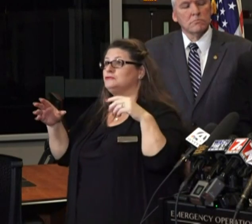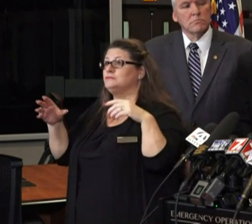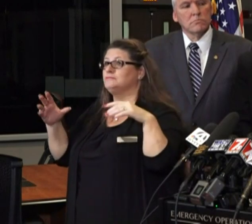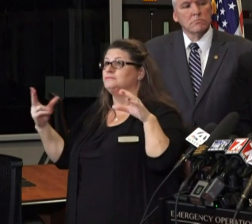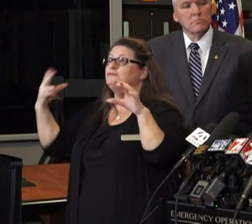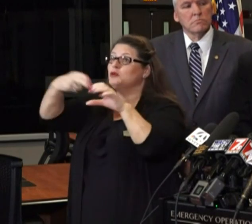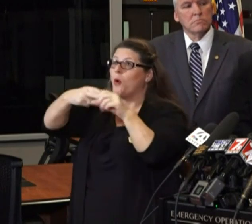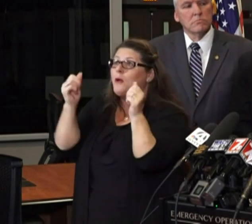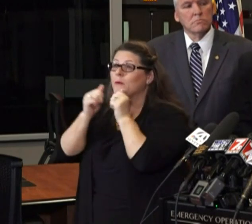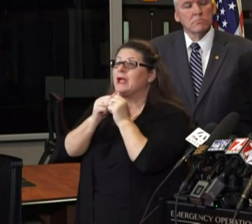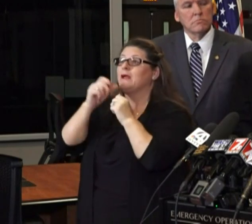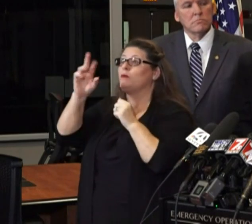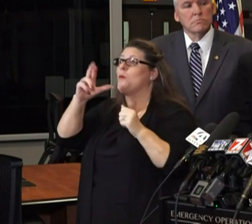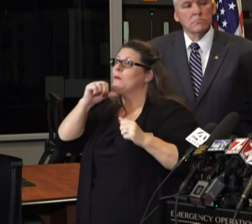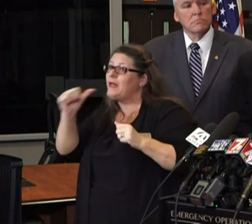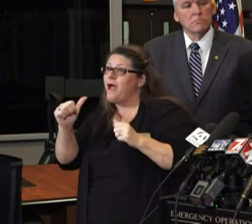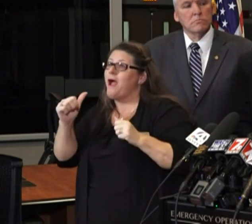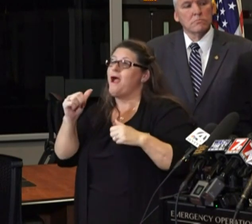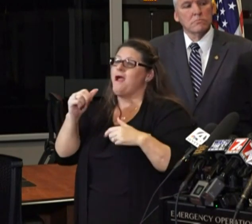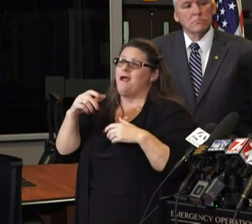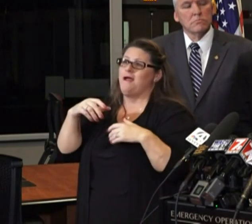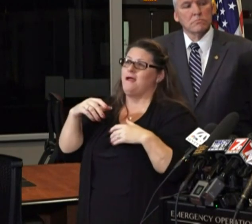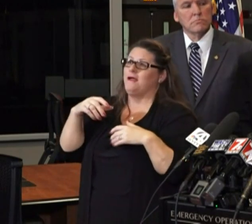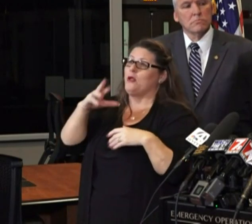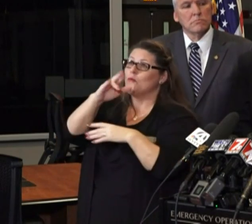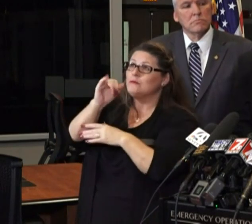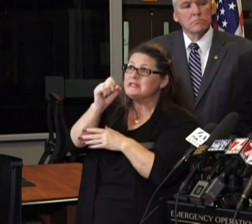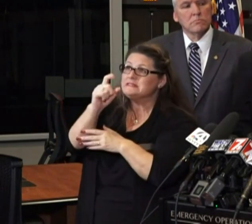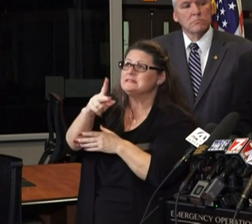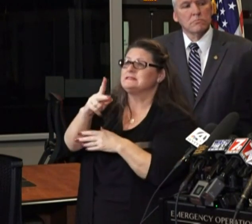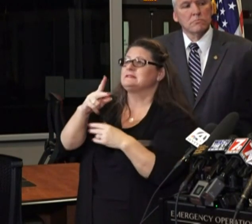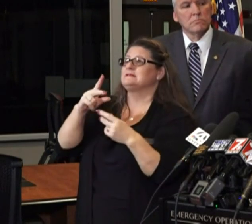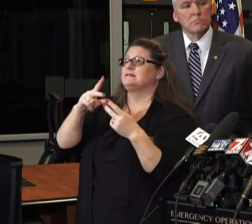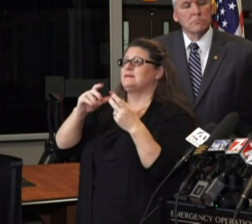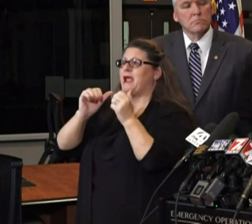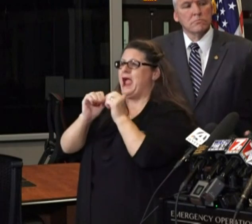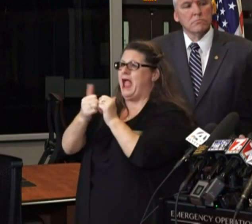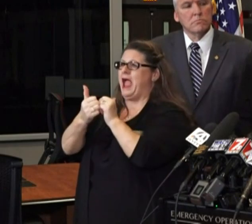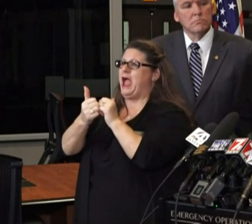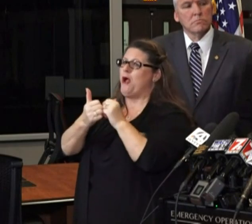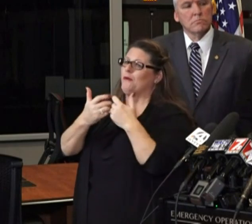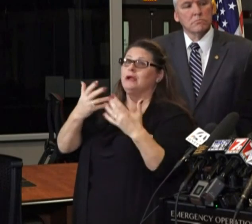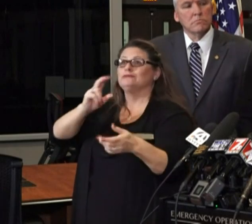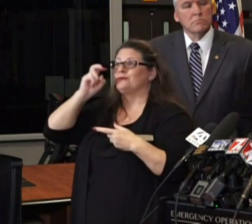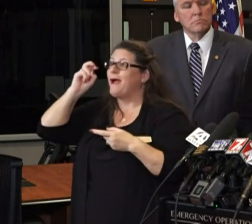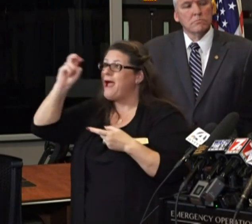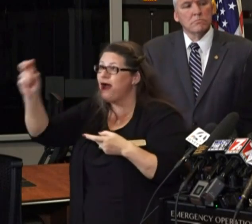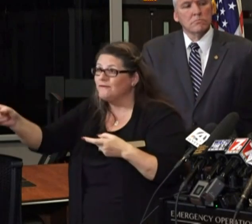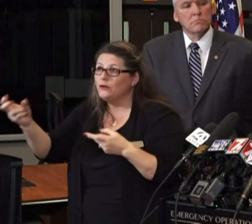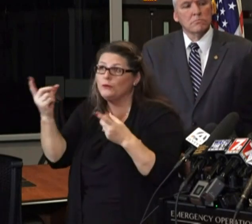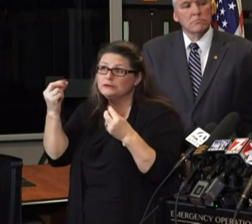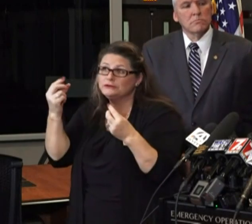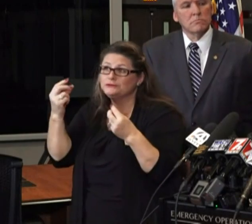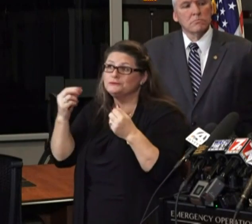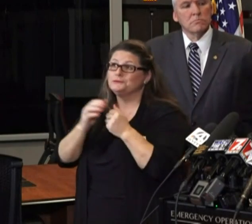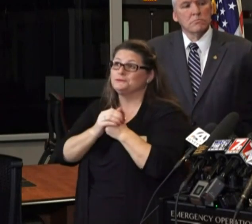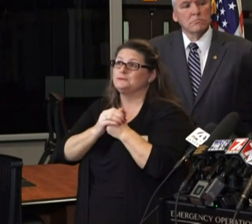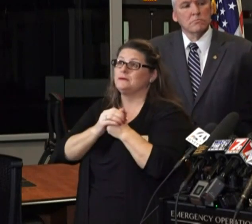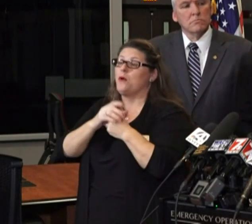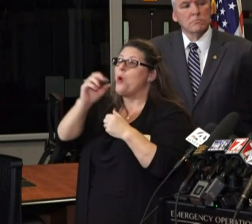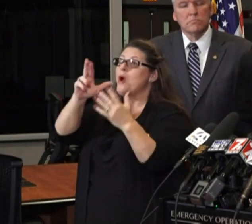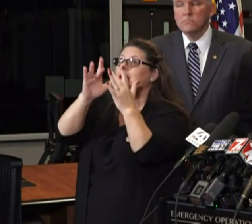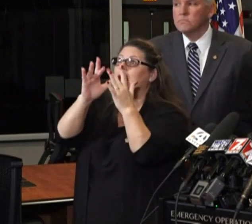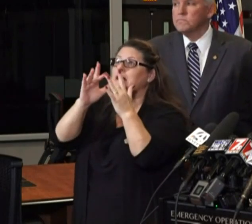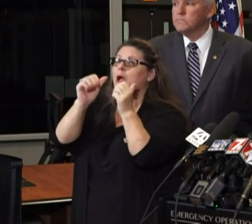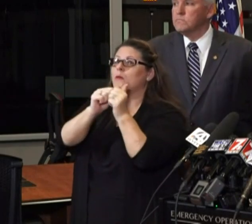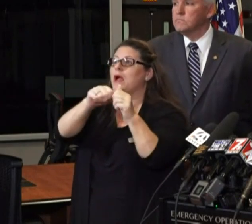ideas on what does put you at risk for contracting the virus, travel locations, contact with known cases, things